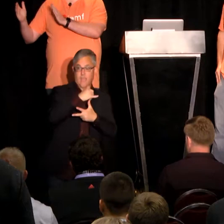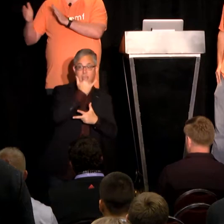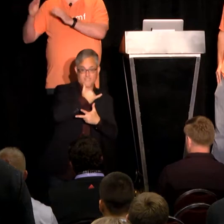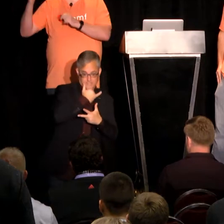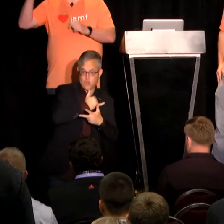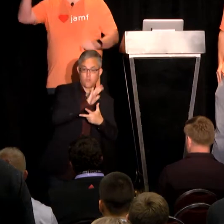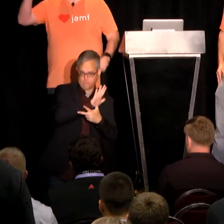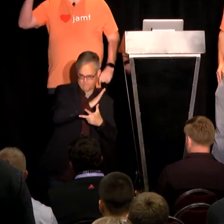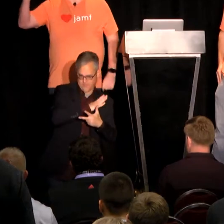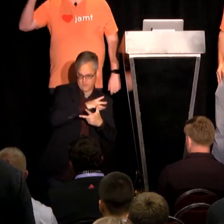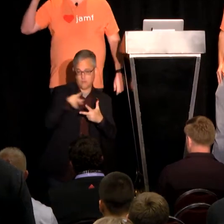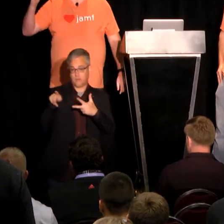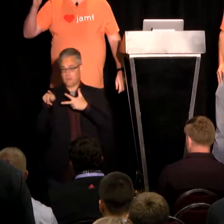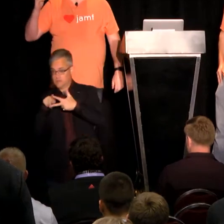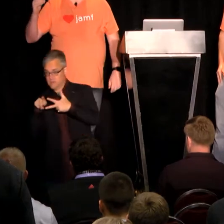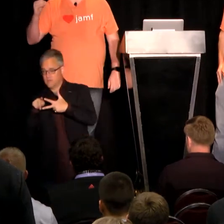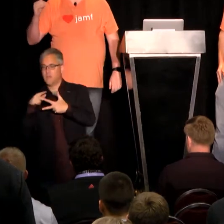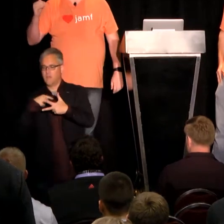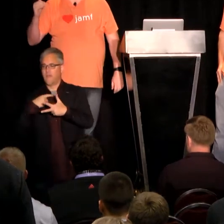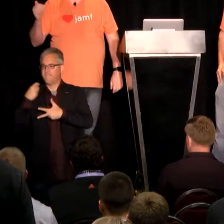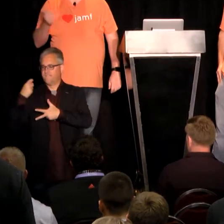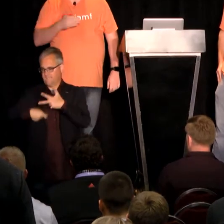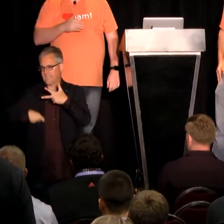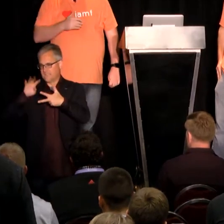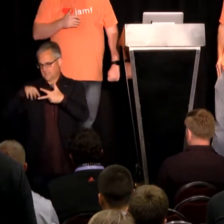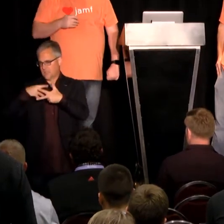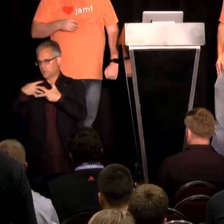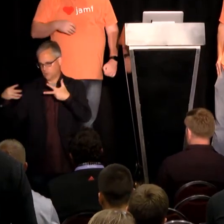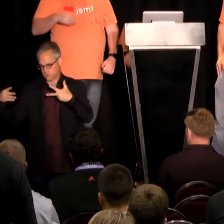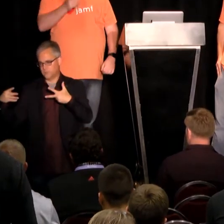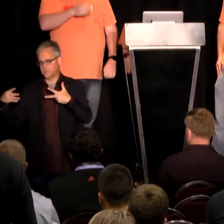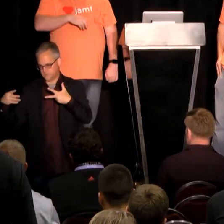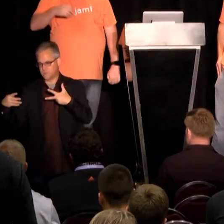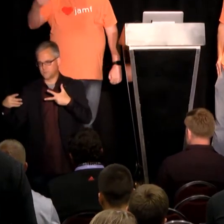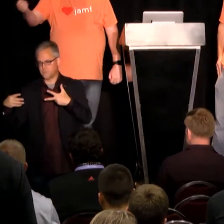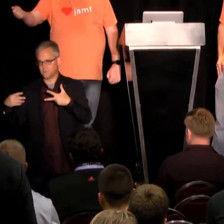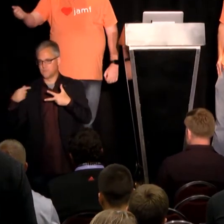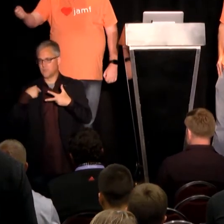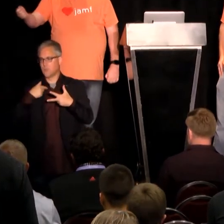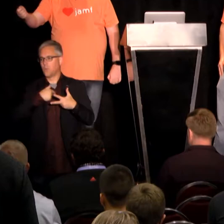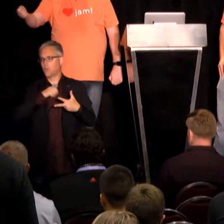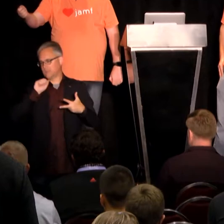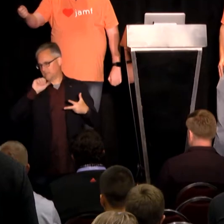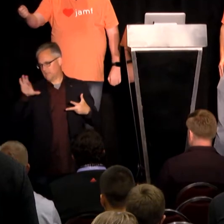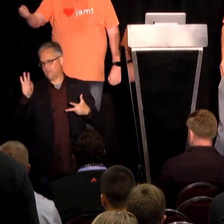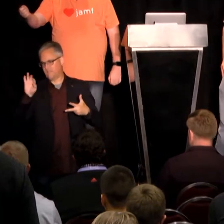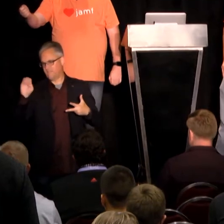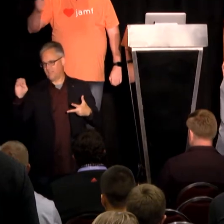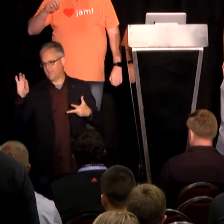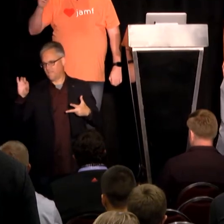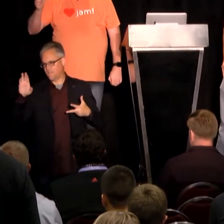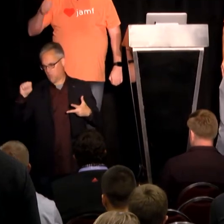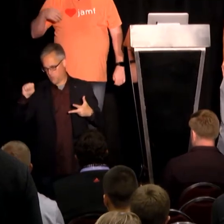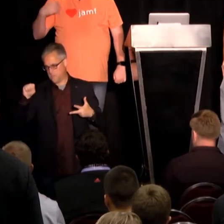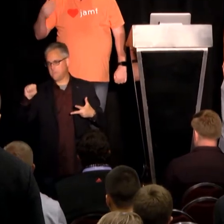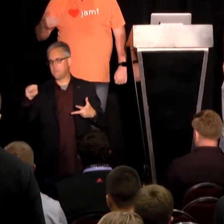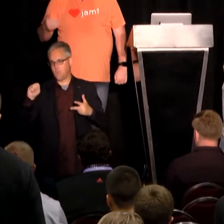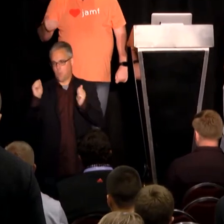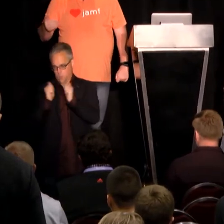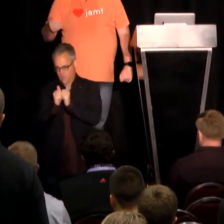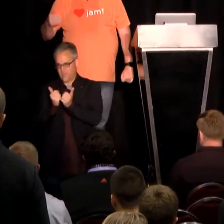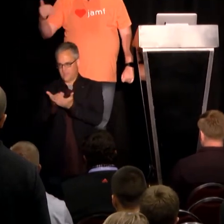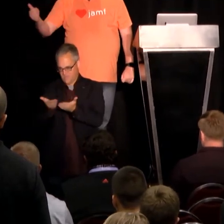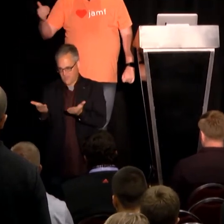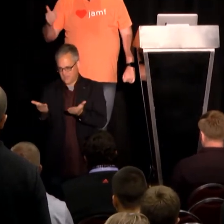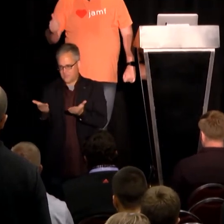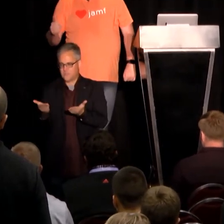the other two, there's a fee schedule that we have at our warehouse that we send a fee form back with the repaired device, and they are permanent